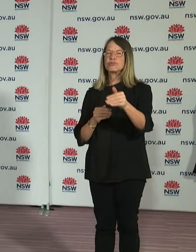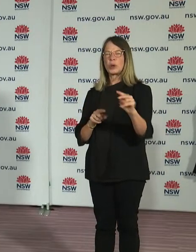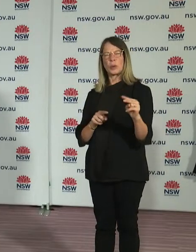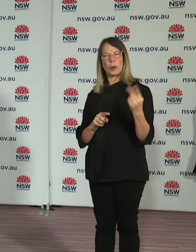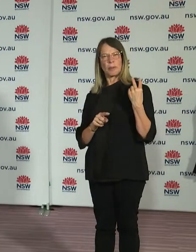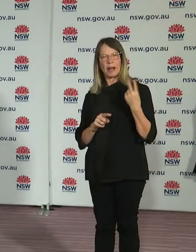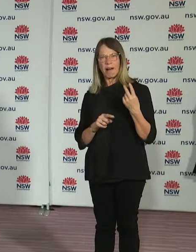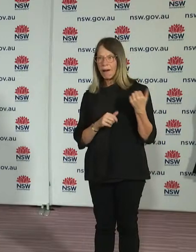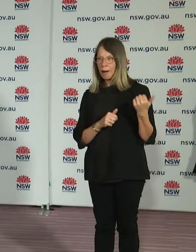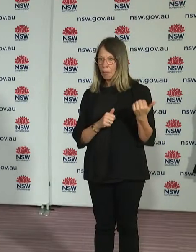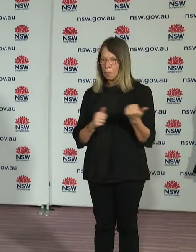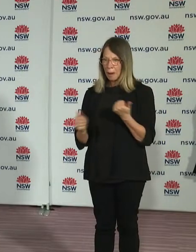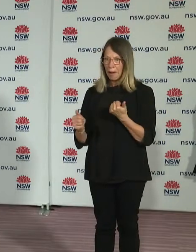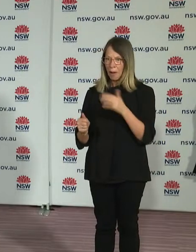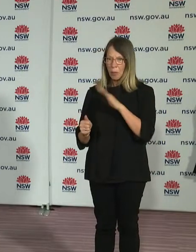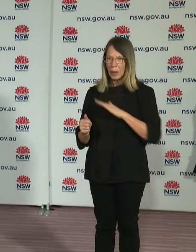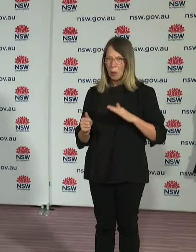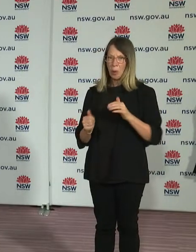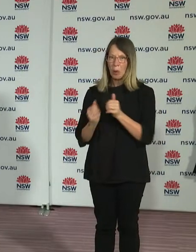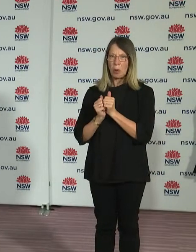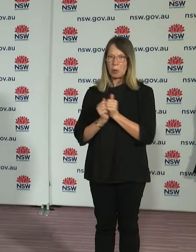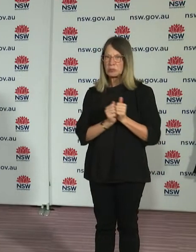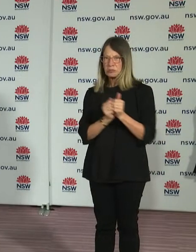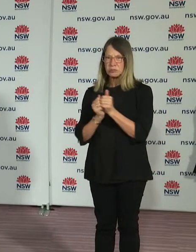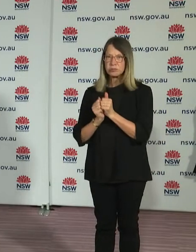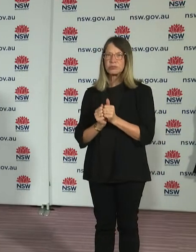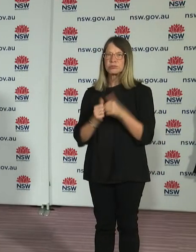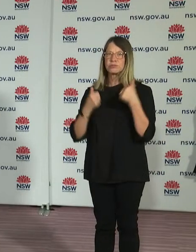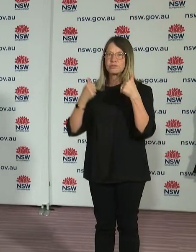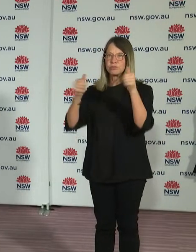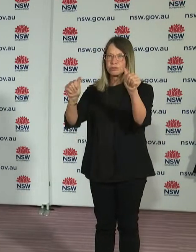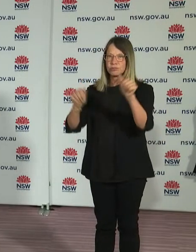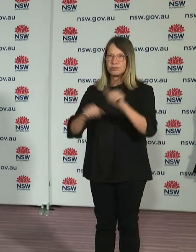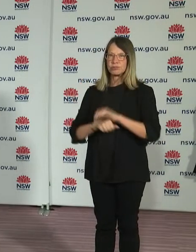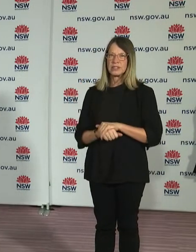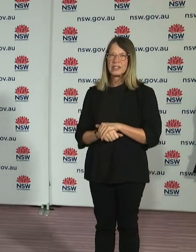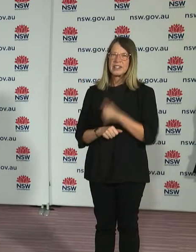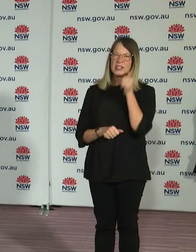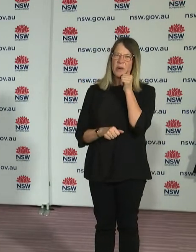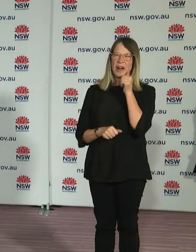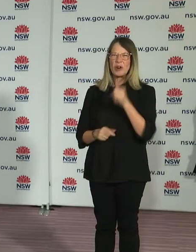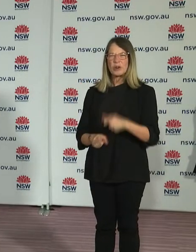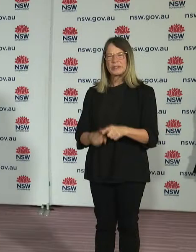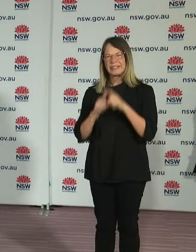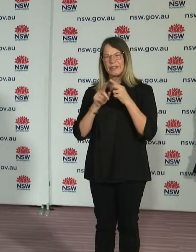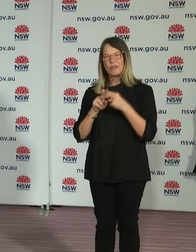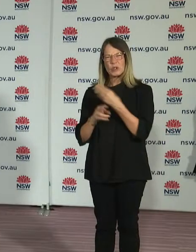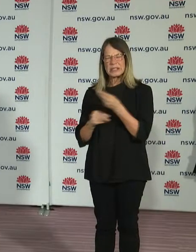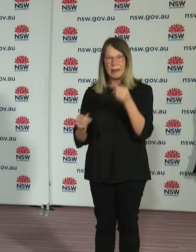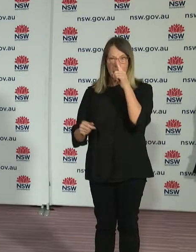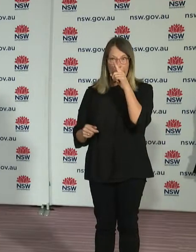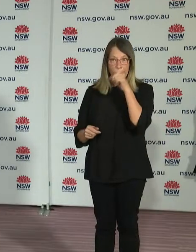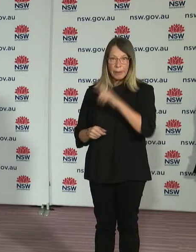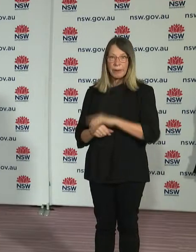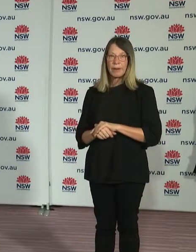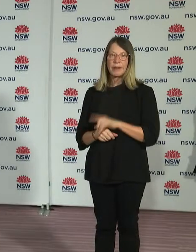together, intact. And I'm just saying to all those people who are doing it tough, because I know a lot of people are, it's